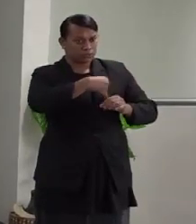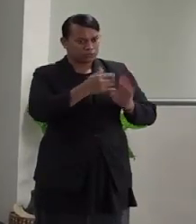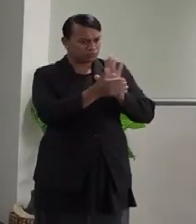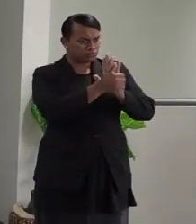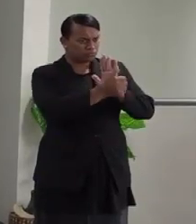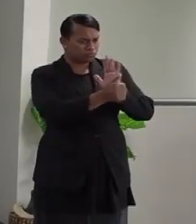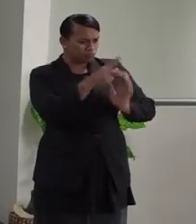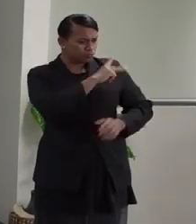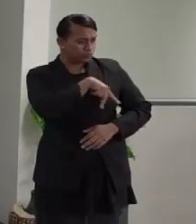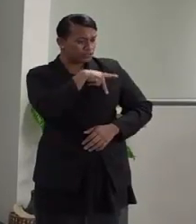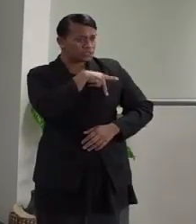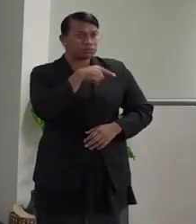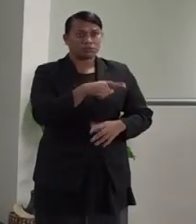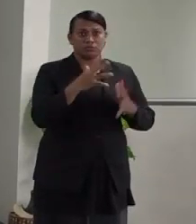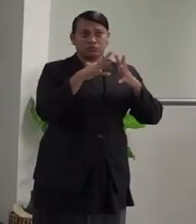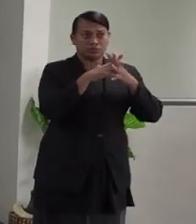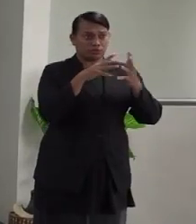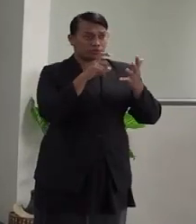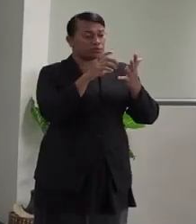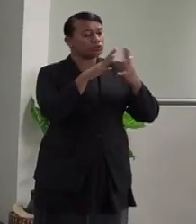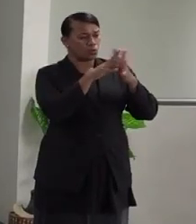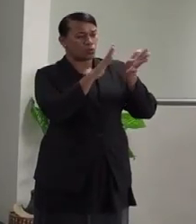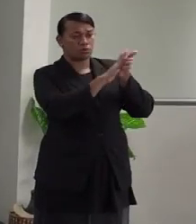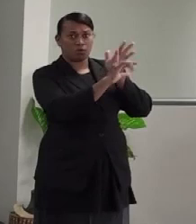Organization on the COVID-19 pandemic.